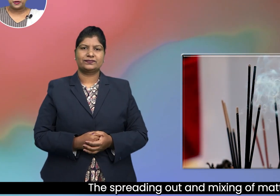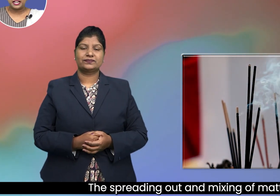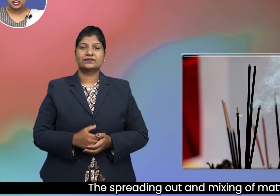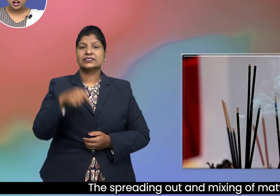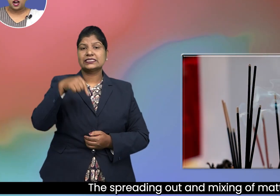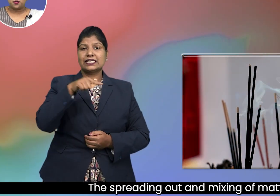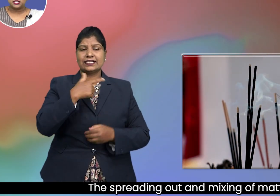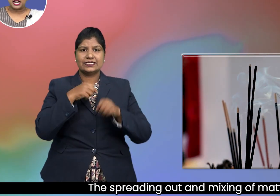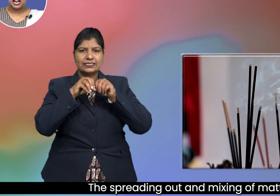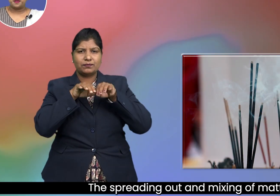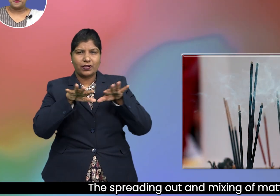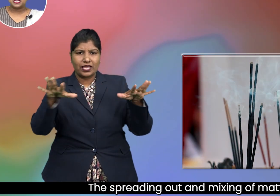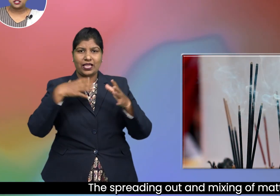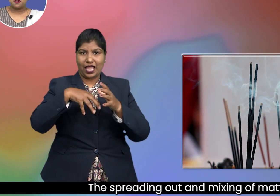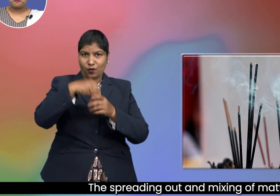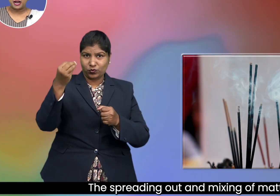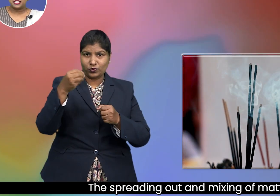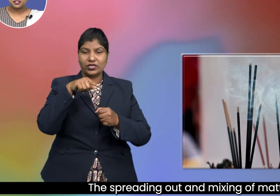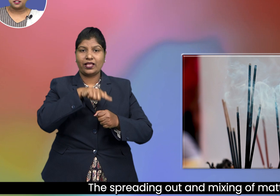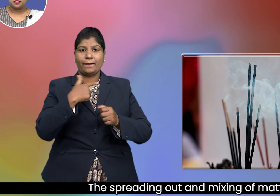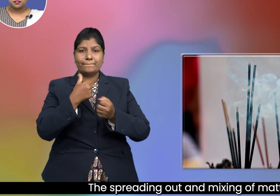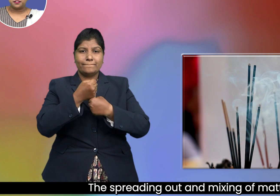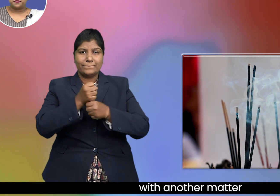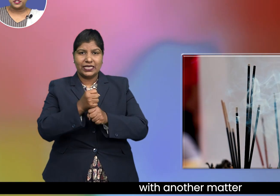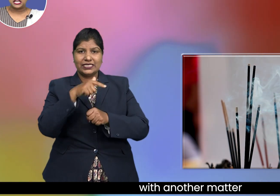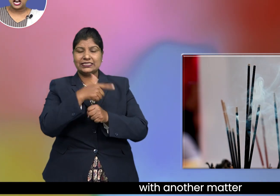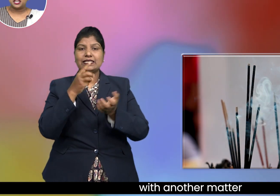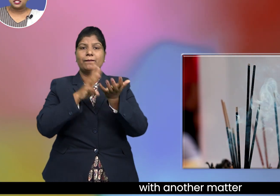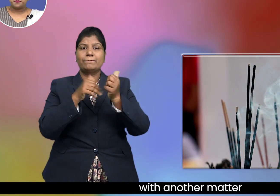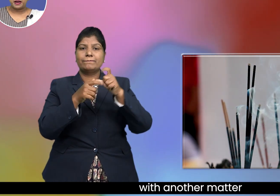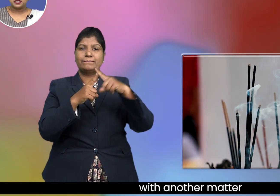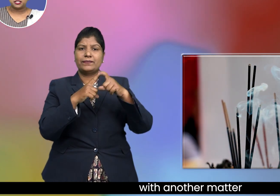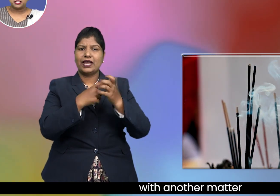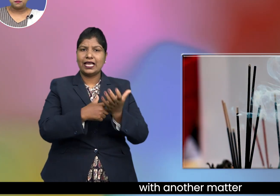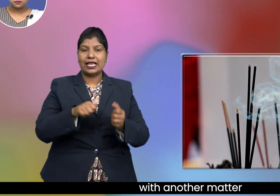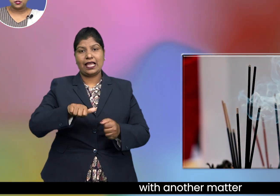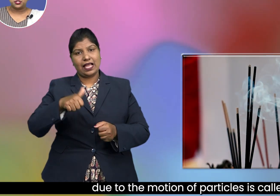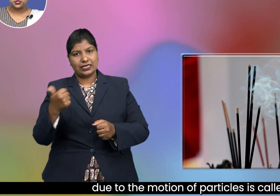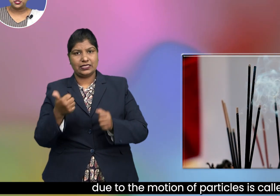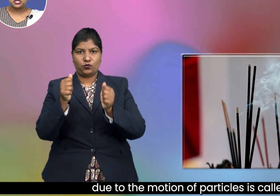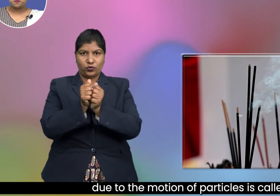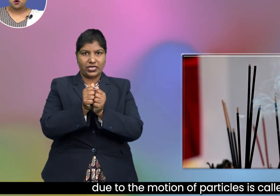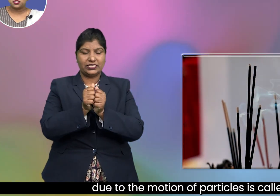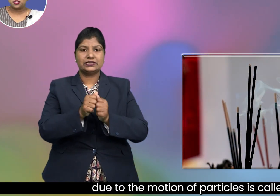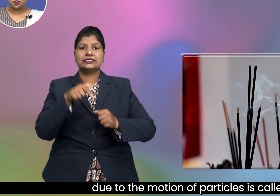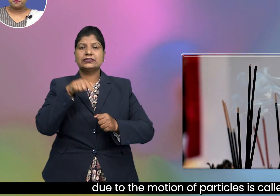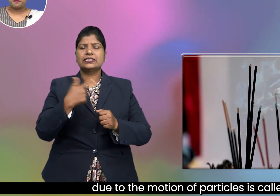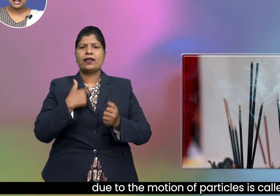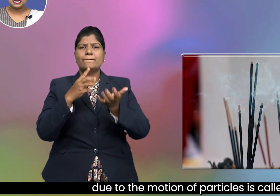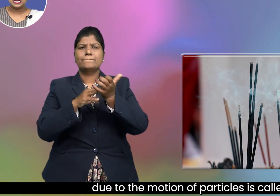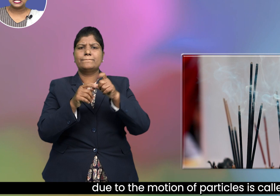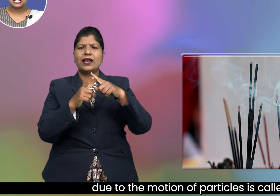The spreading out and mixing of matter with another matter due to the motion